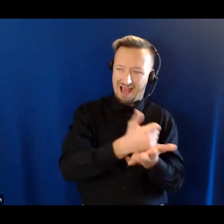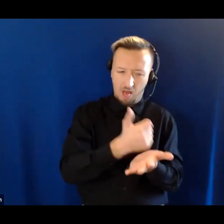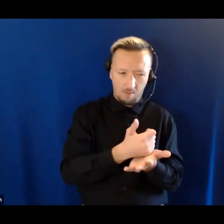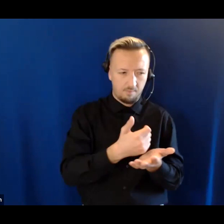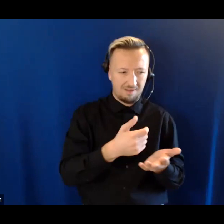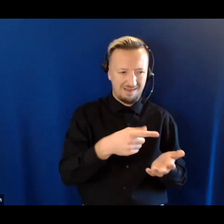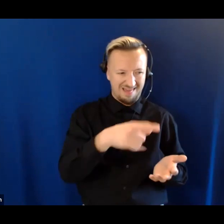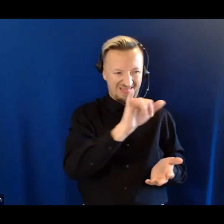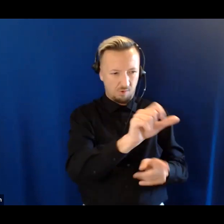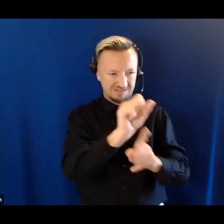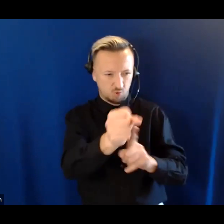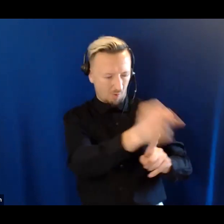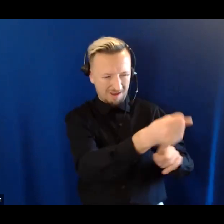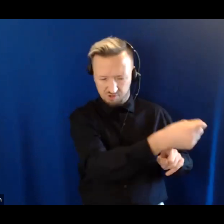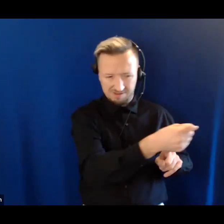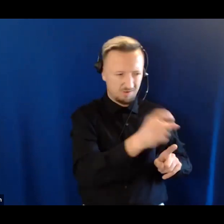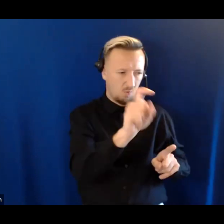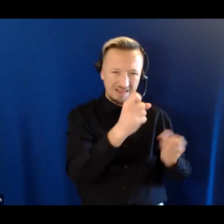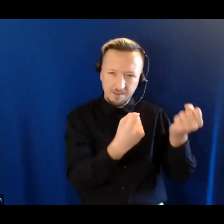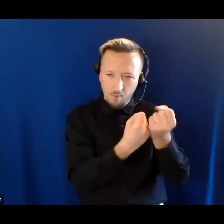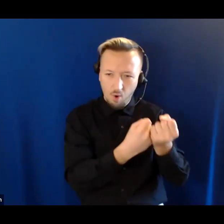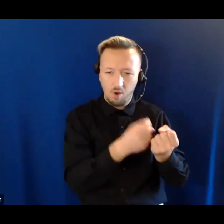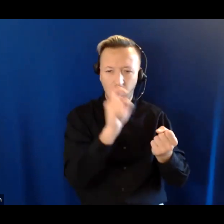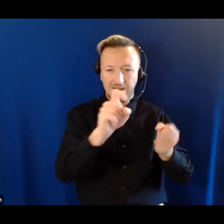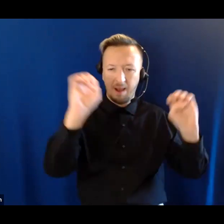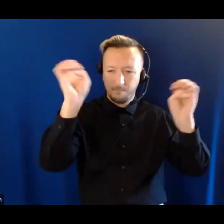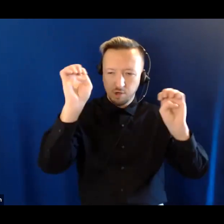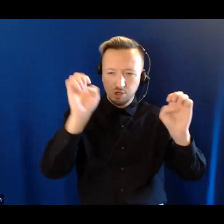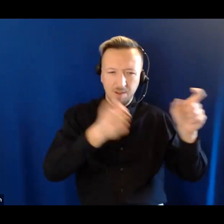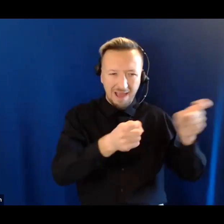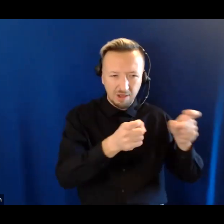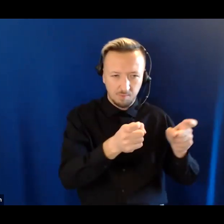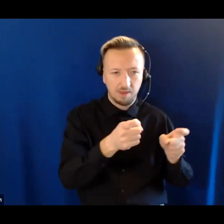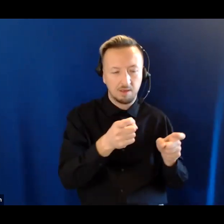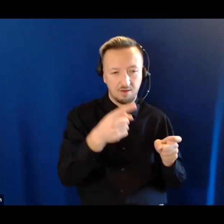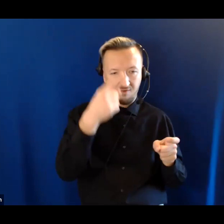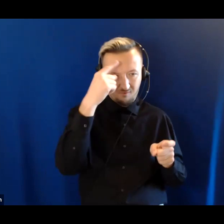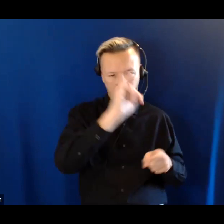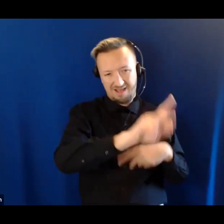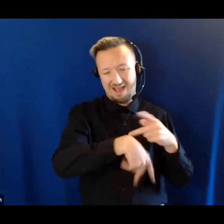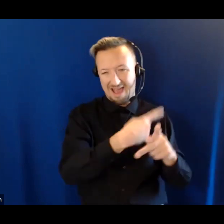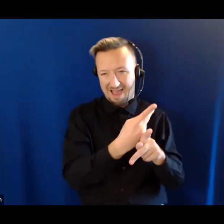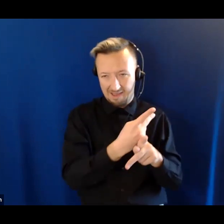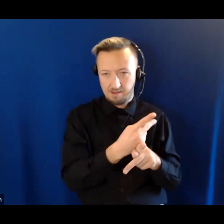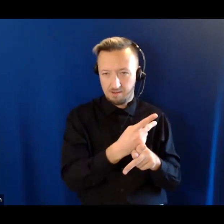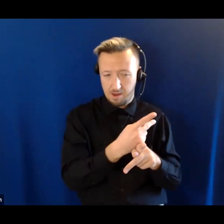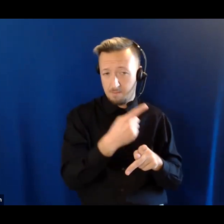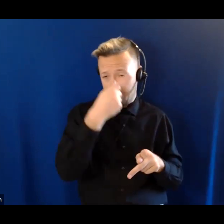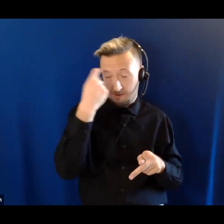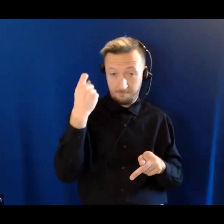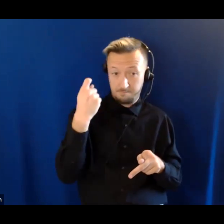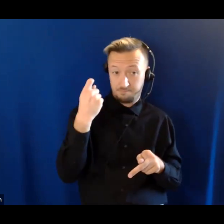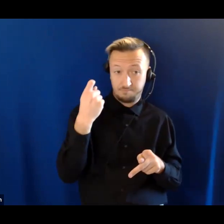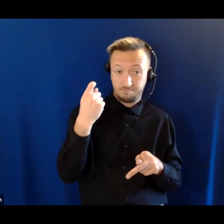need support and emergency management planning for these kinds of situations in the future. Because I can only